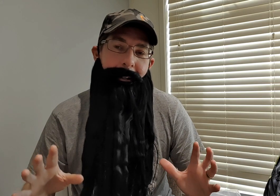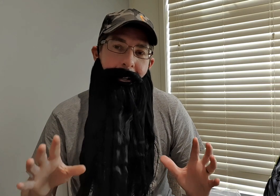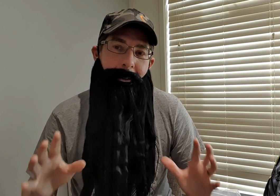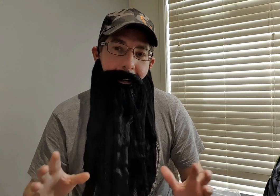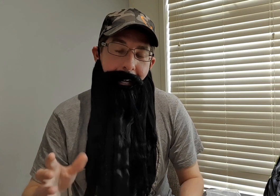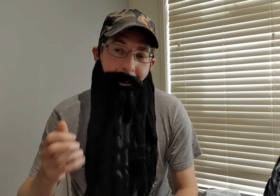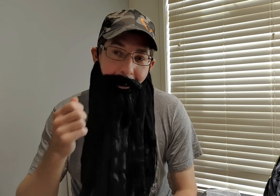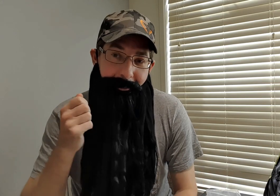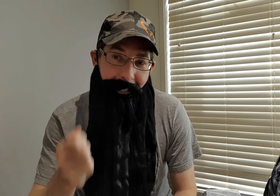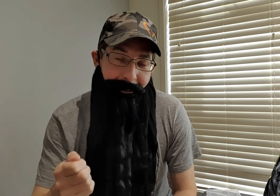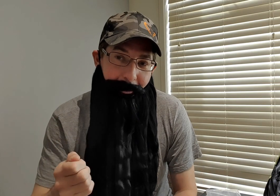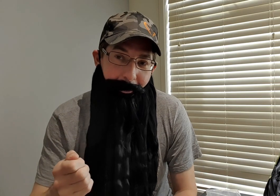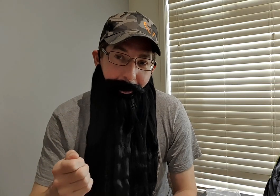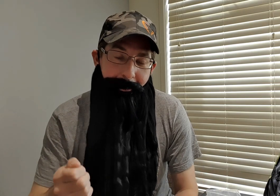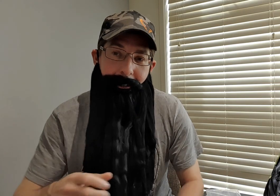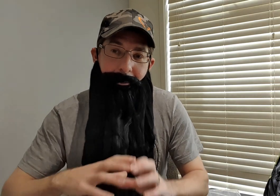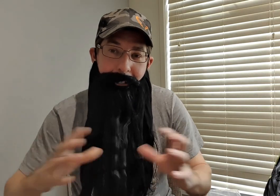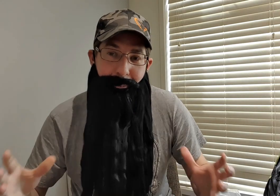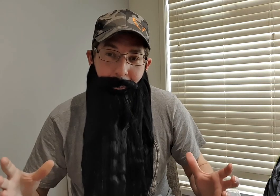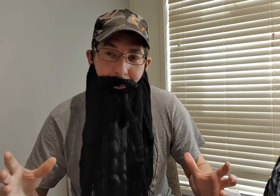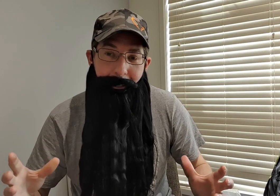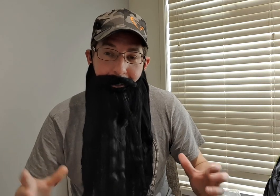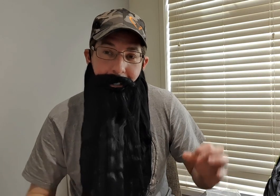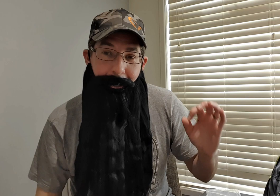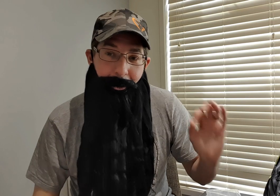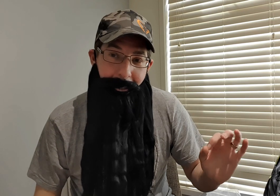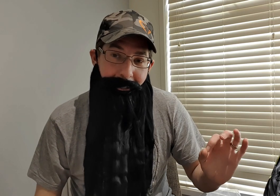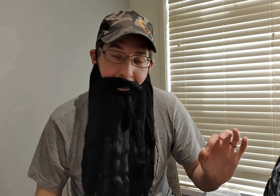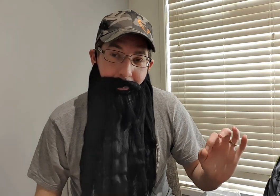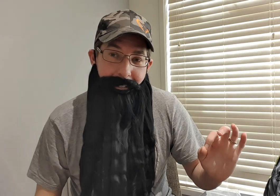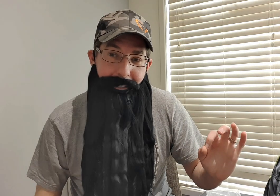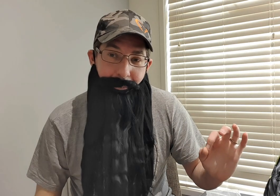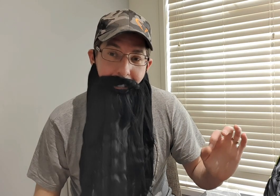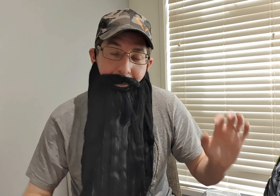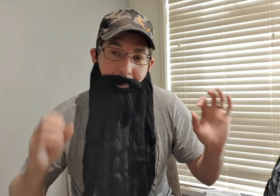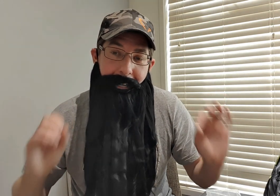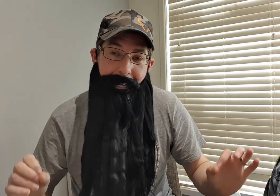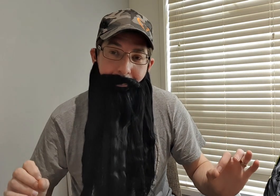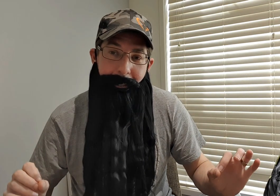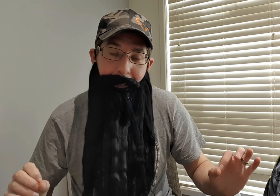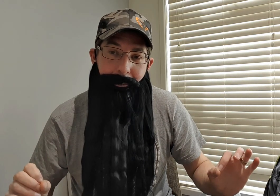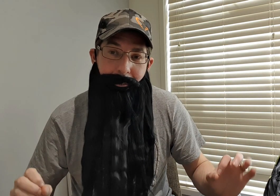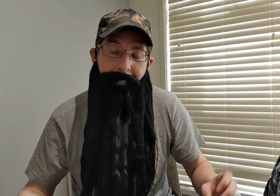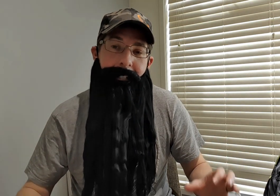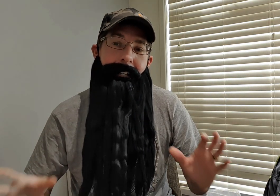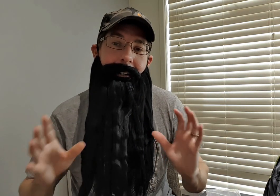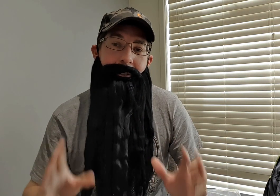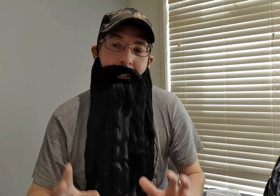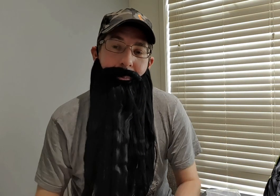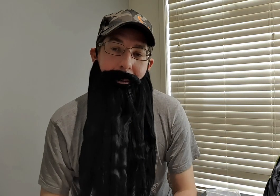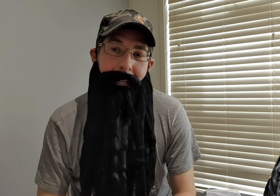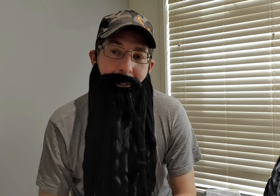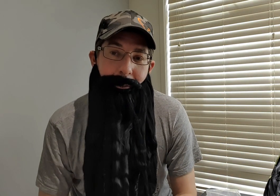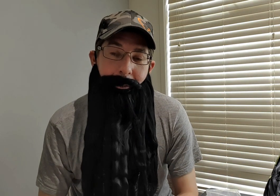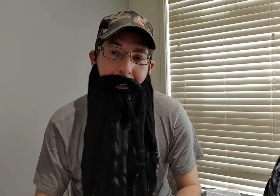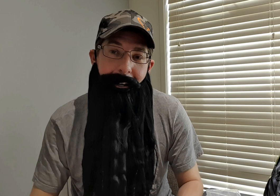prepared. Right now, I've dusted off the rods, I've re-spooled the reels, I've got my soft plastics ready, I've got my hard body lures ready, and I just